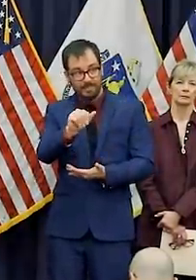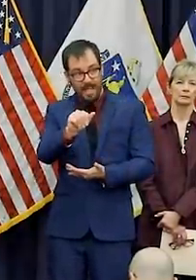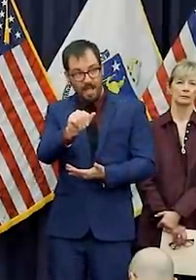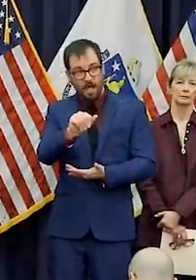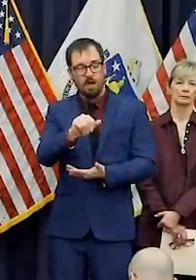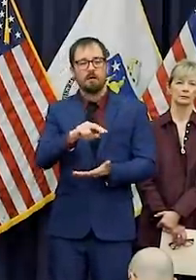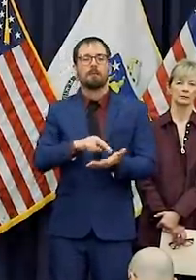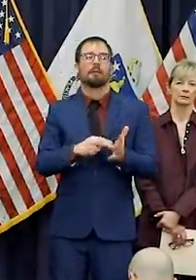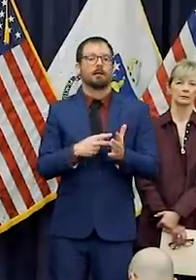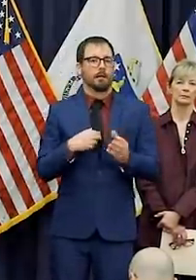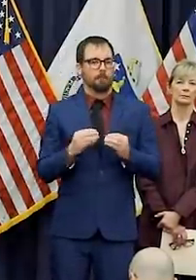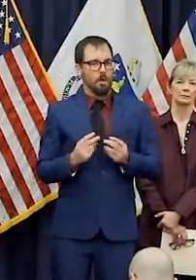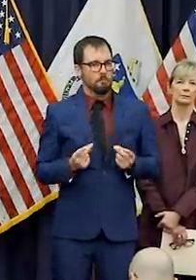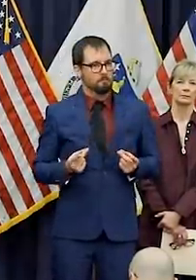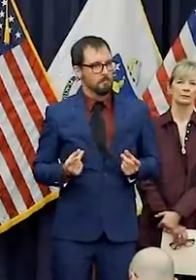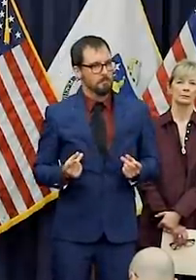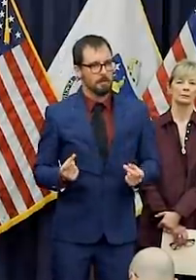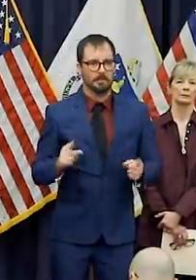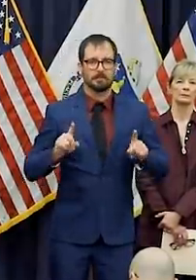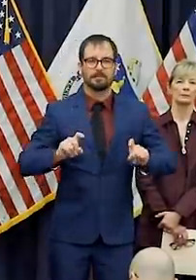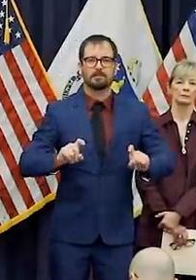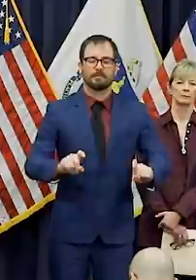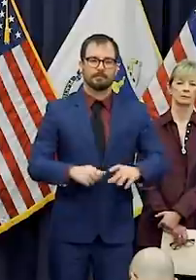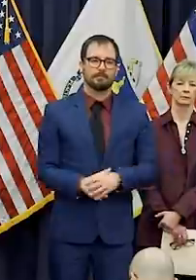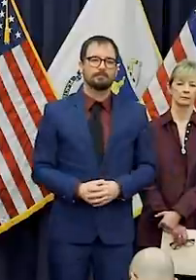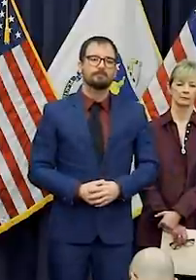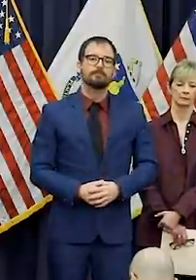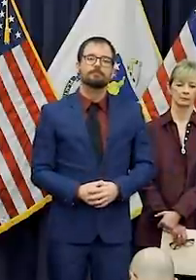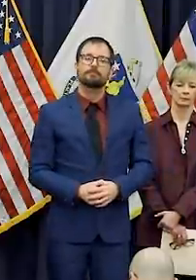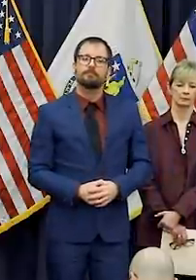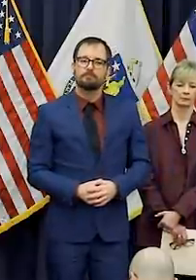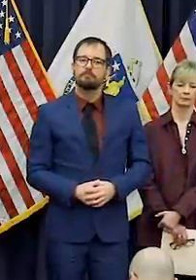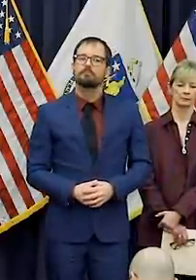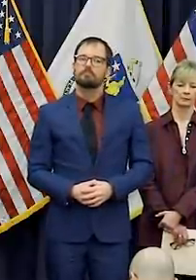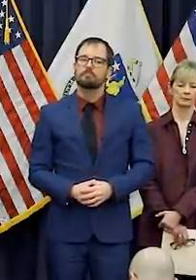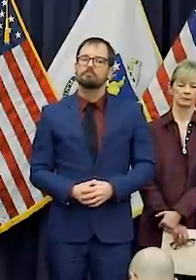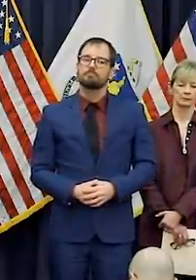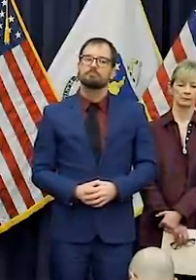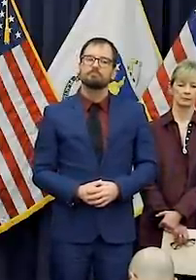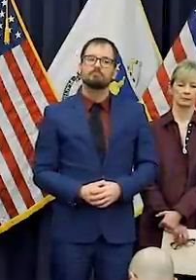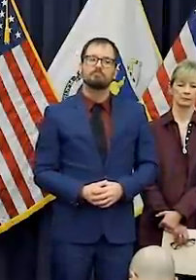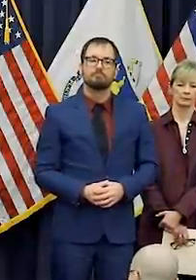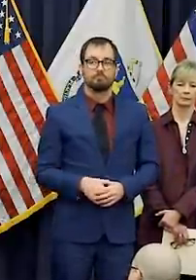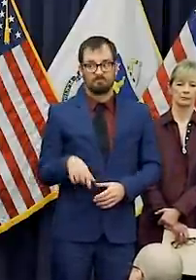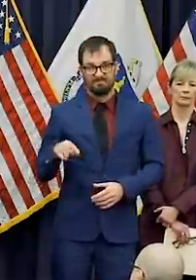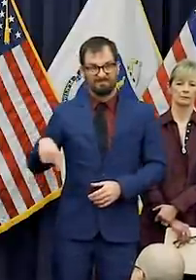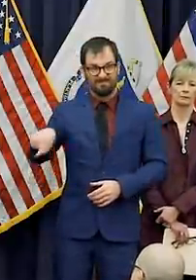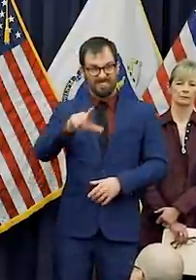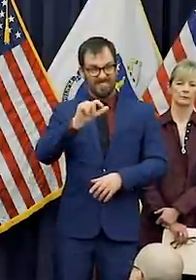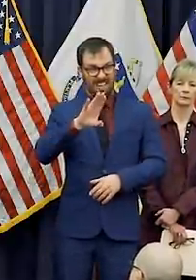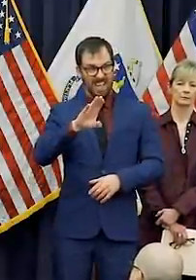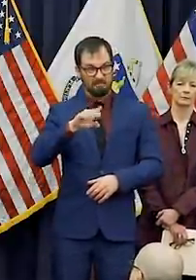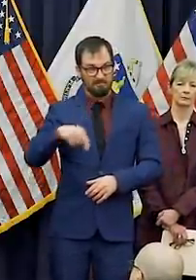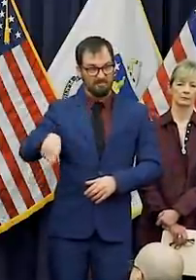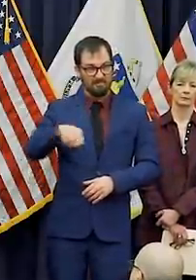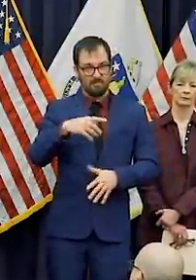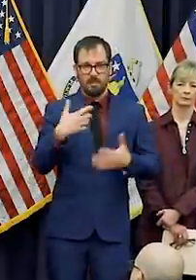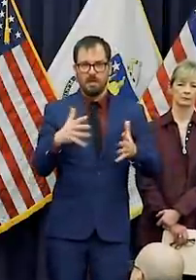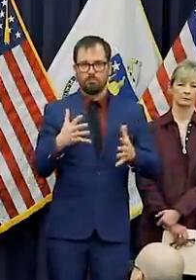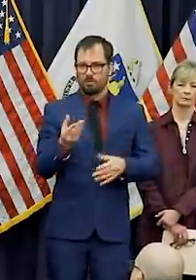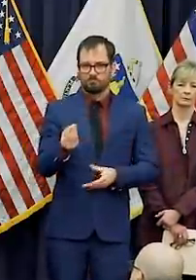And we have received at least 170 specimen results from these labs, bringing our total tested to at